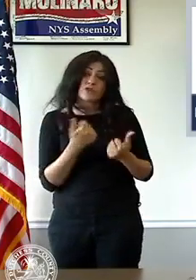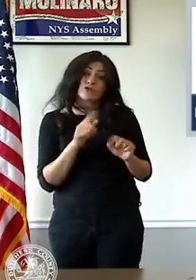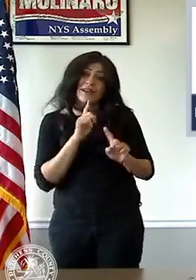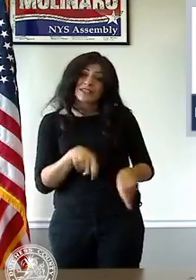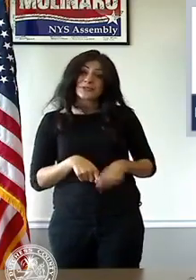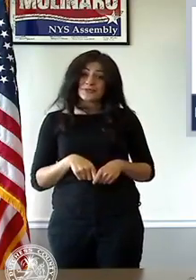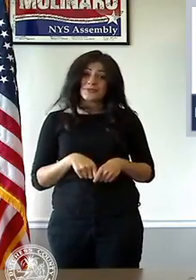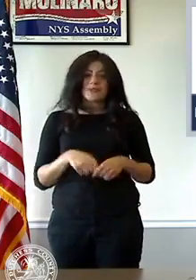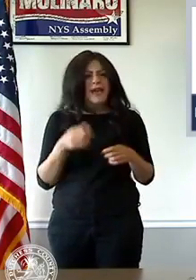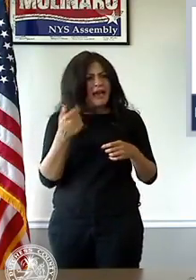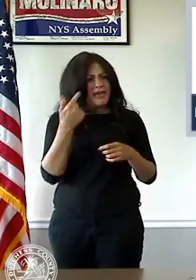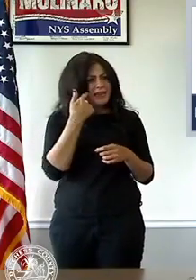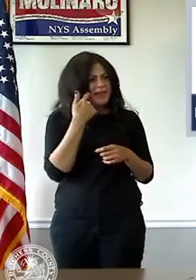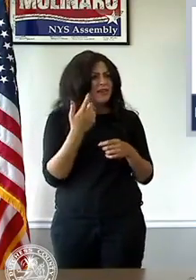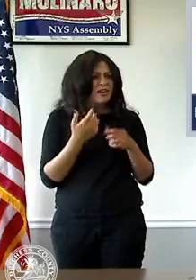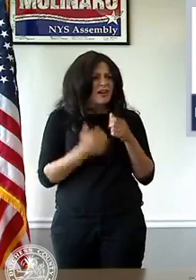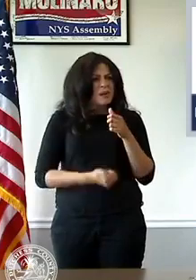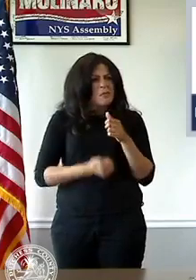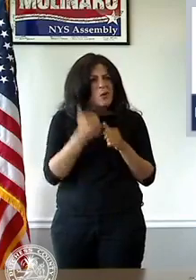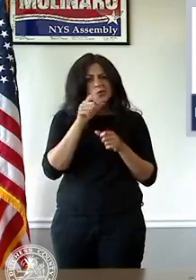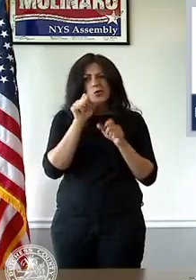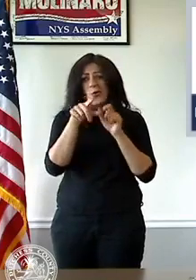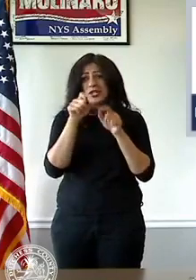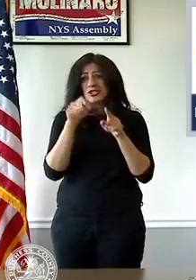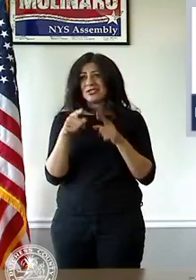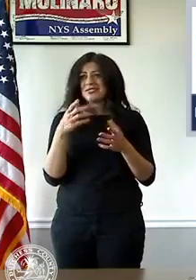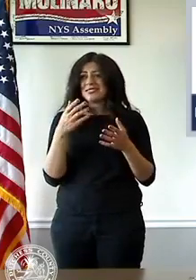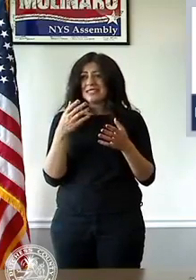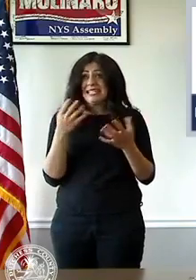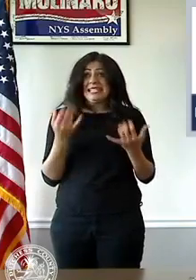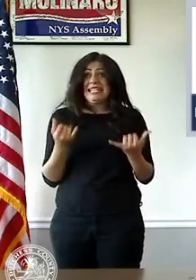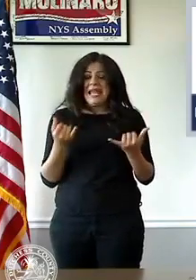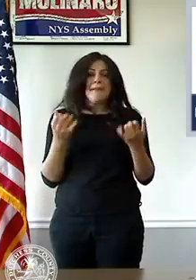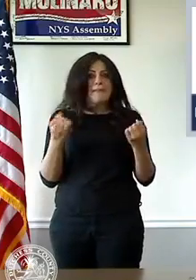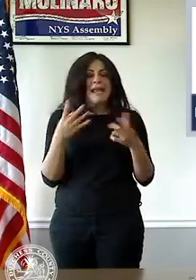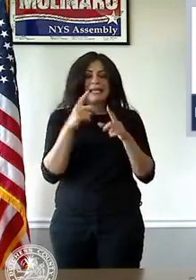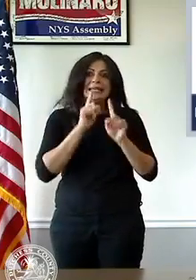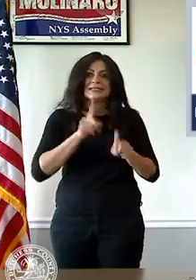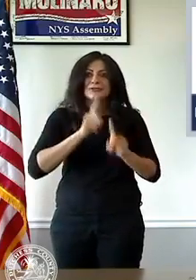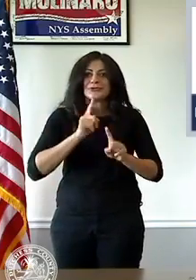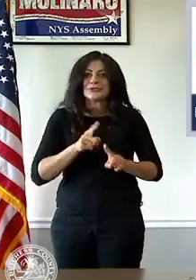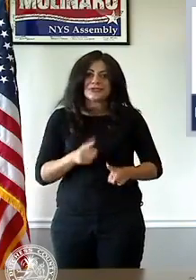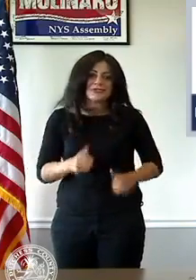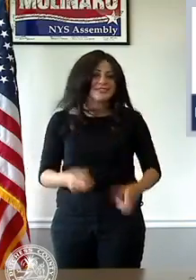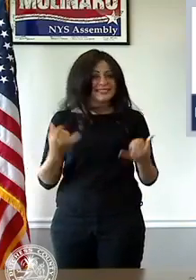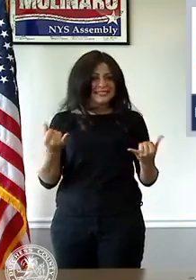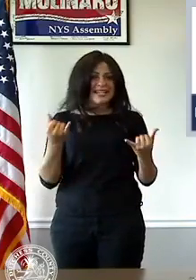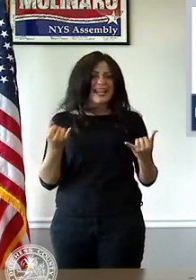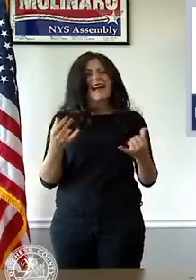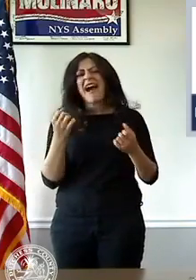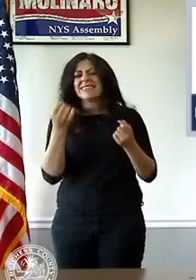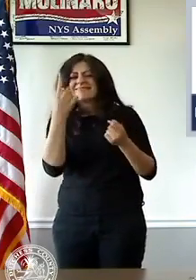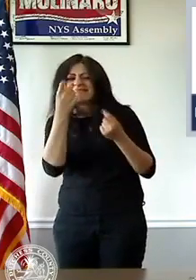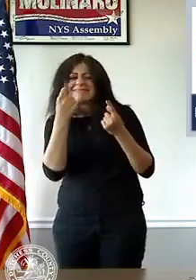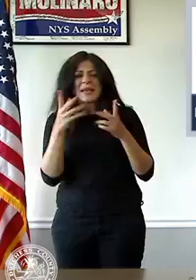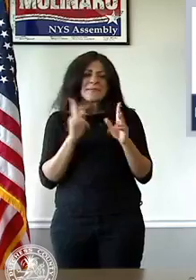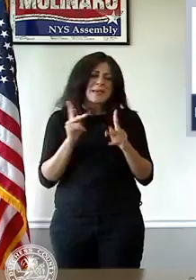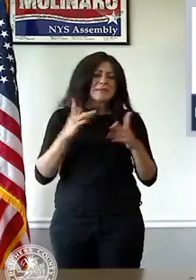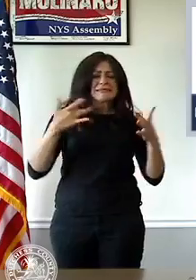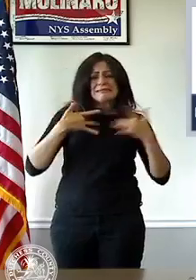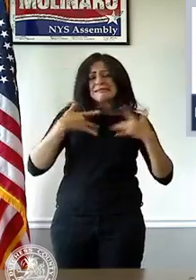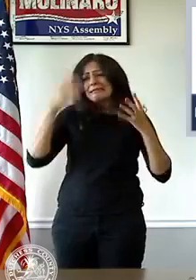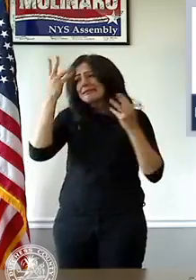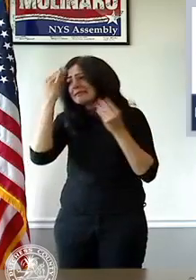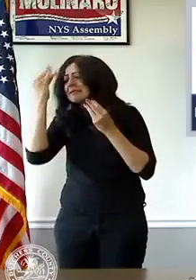to get to it. I think we have gotten to probably more today than many other days, but I understand, believe me, I do, the anxiety and the angst that many